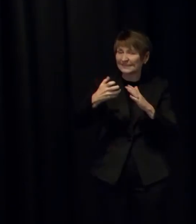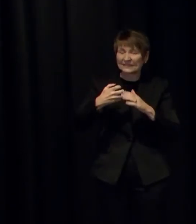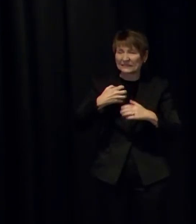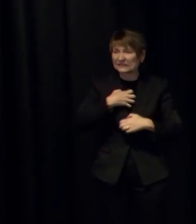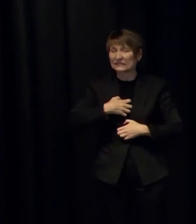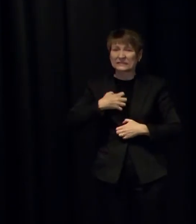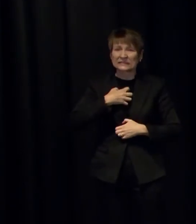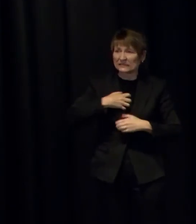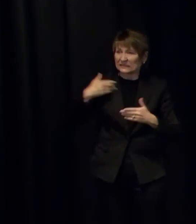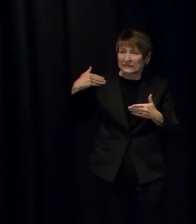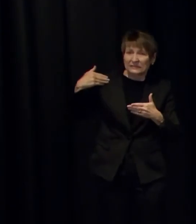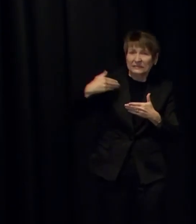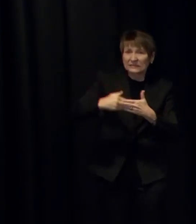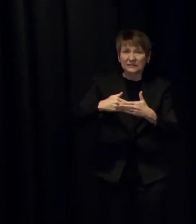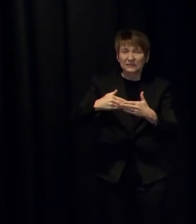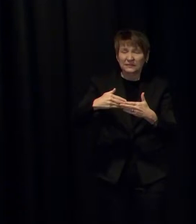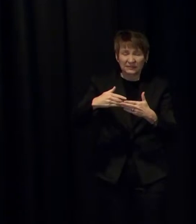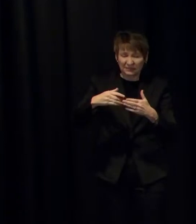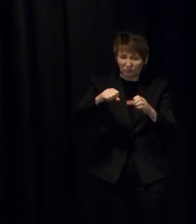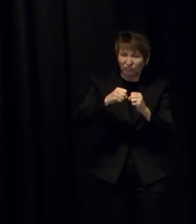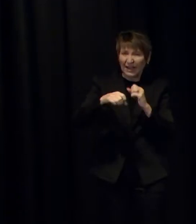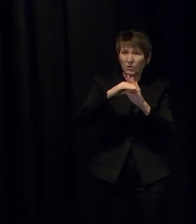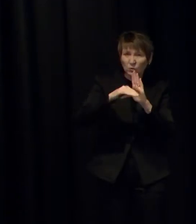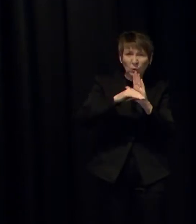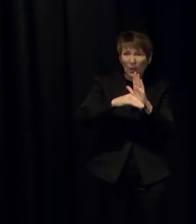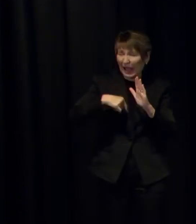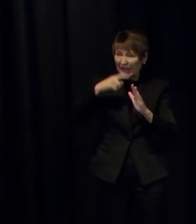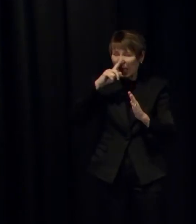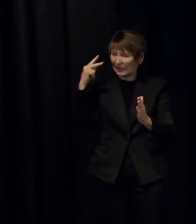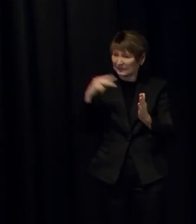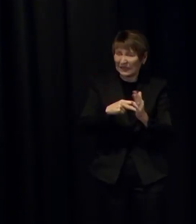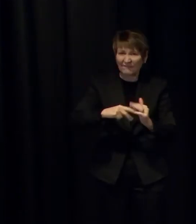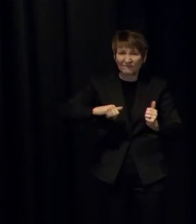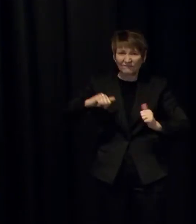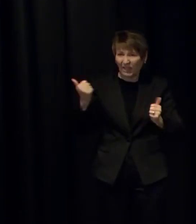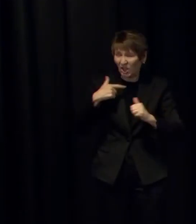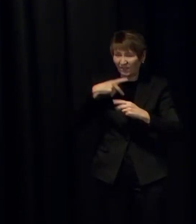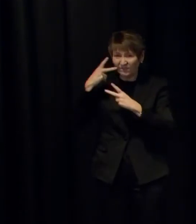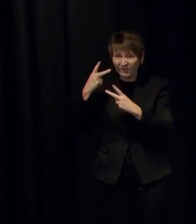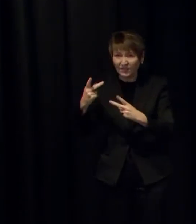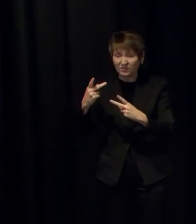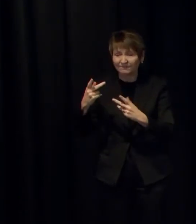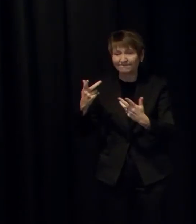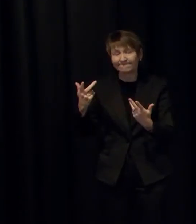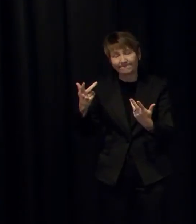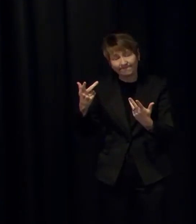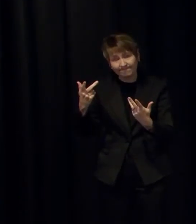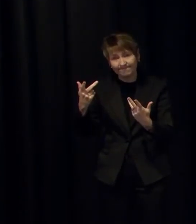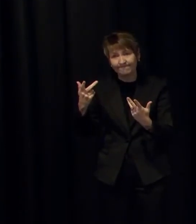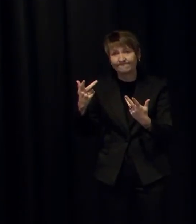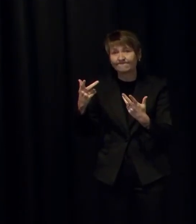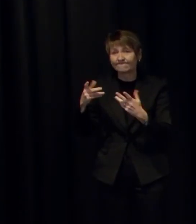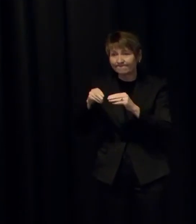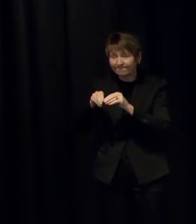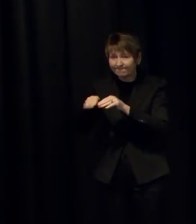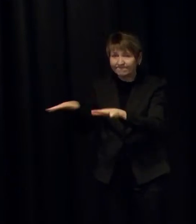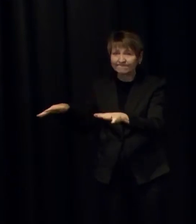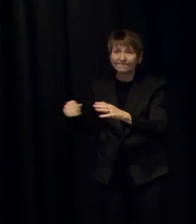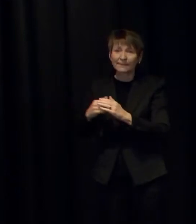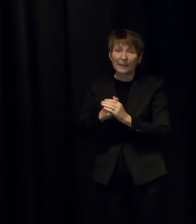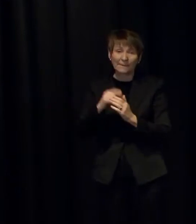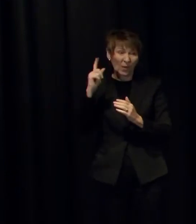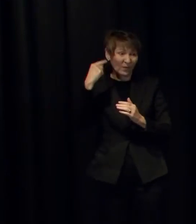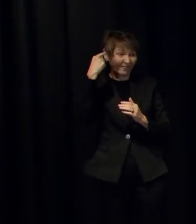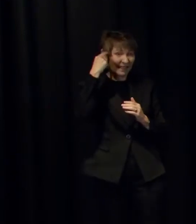we think that part of the easing up at this juncture and at the 80% juncture won't lead to a huge increase in movement, because it's